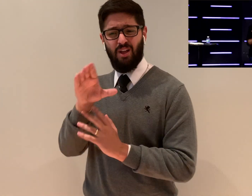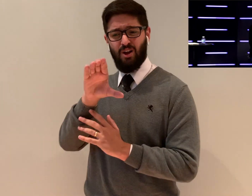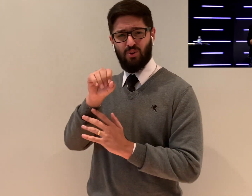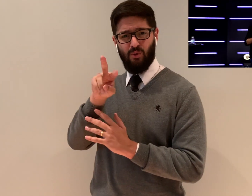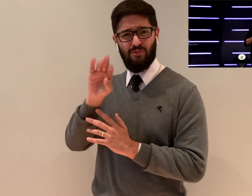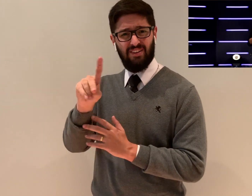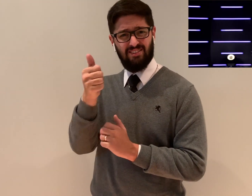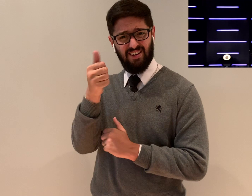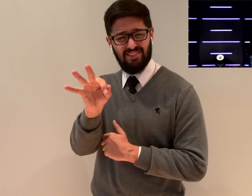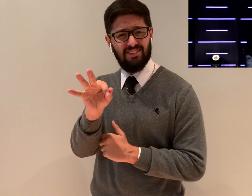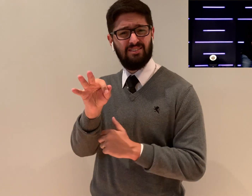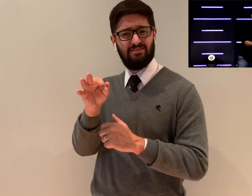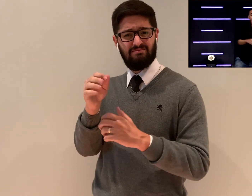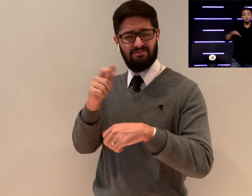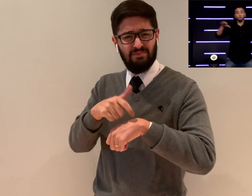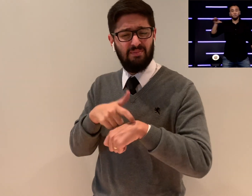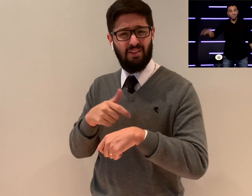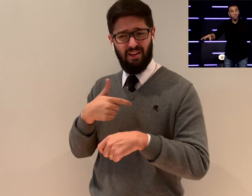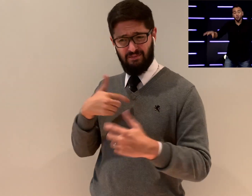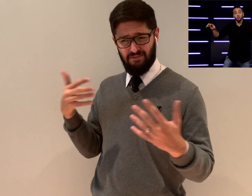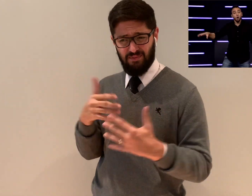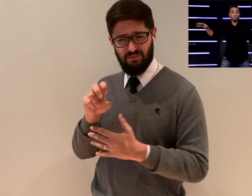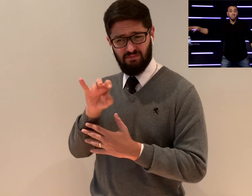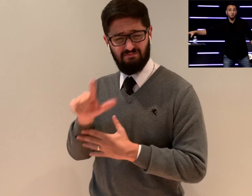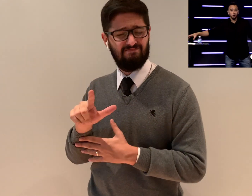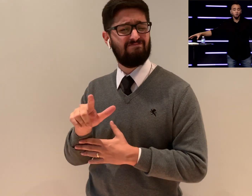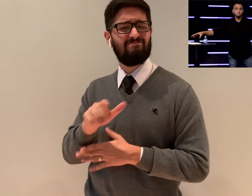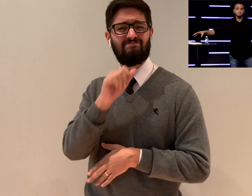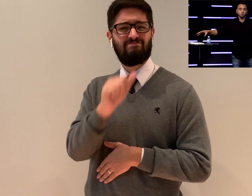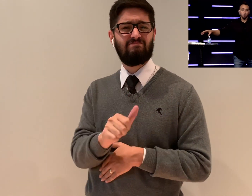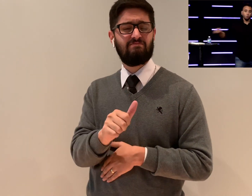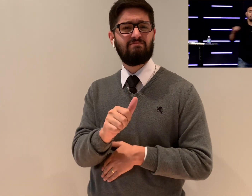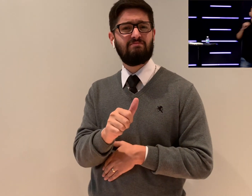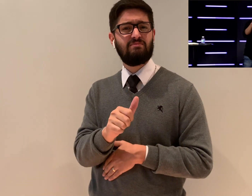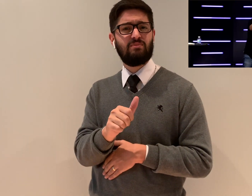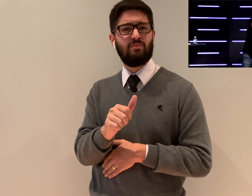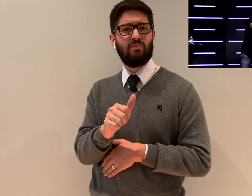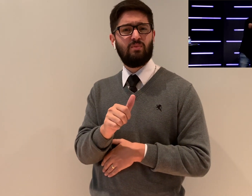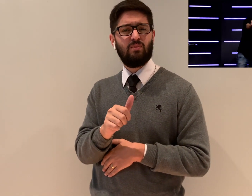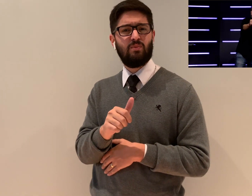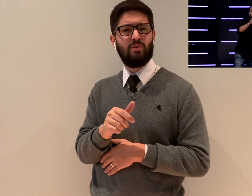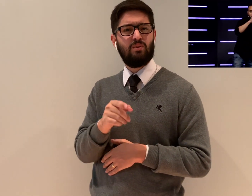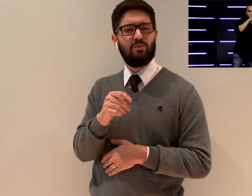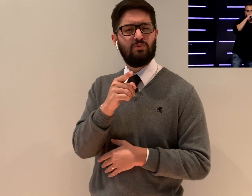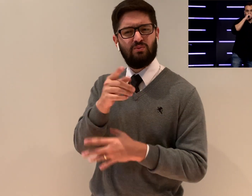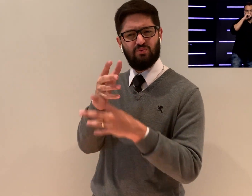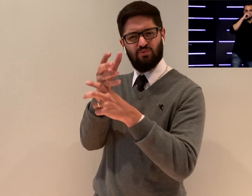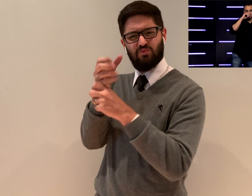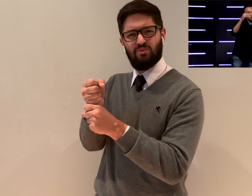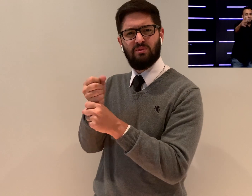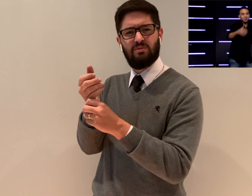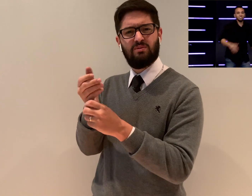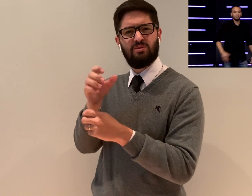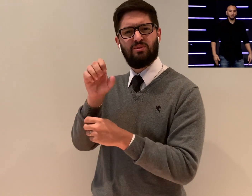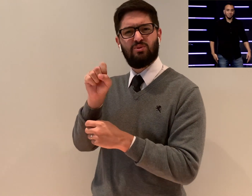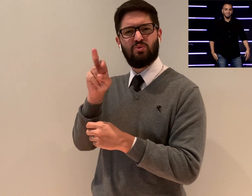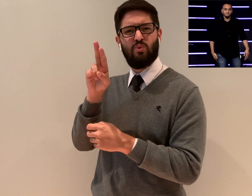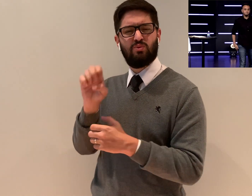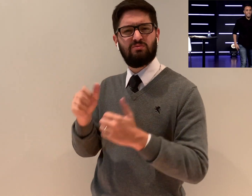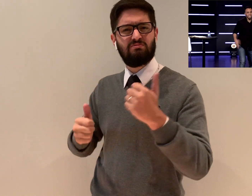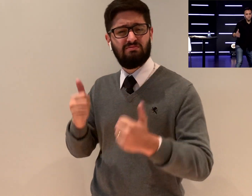this COVID-19 season, I will fear no evil. What source are you running